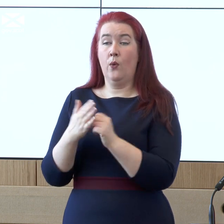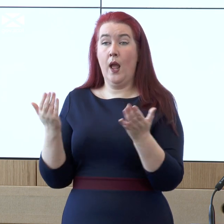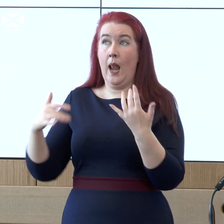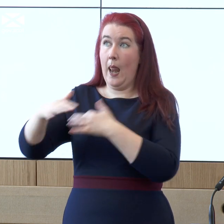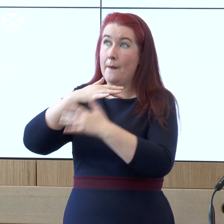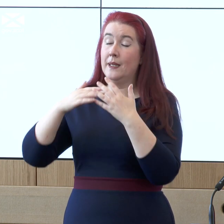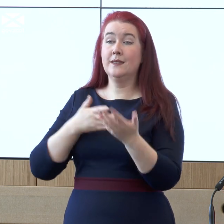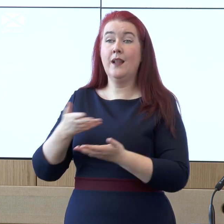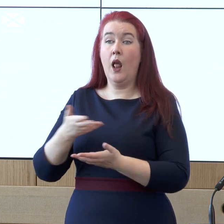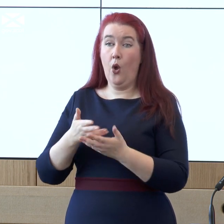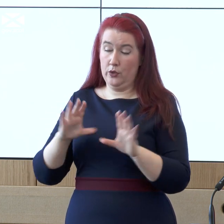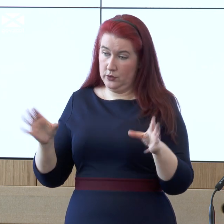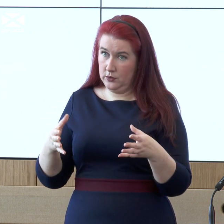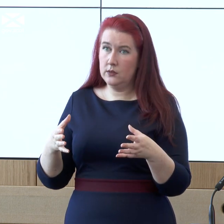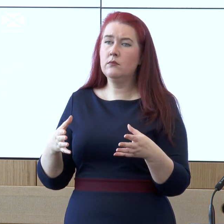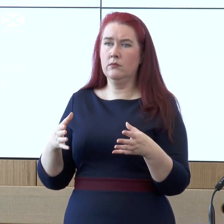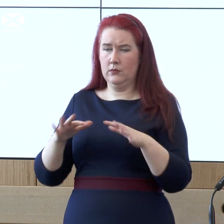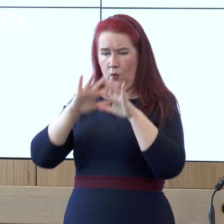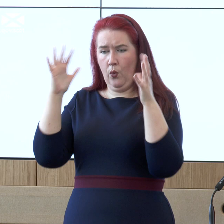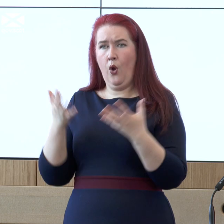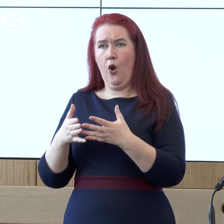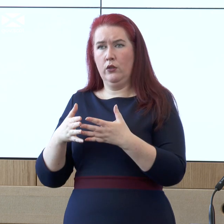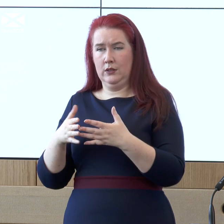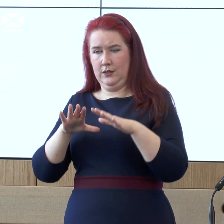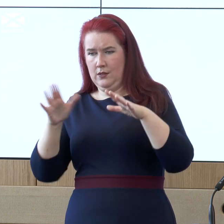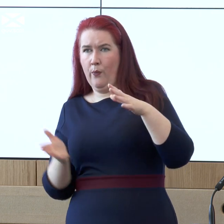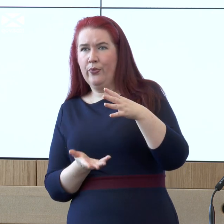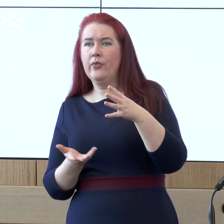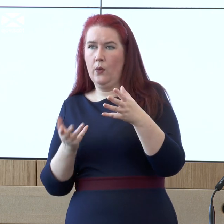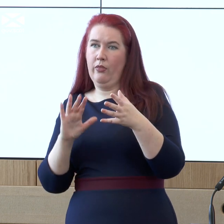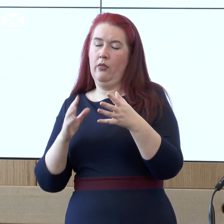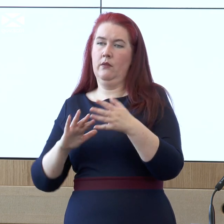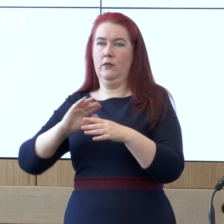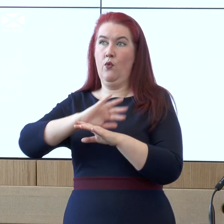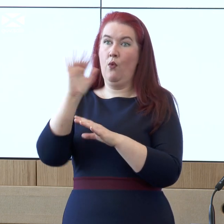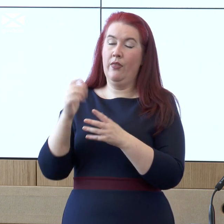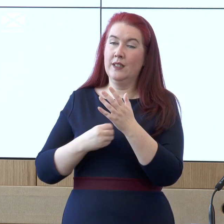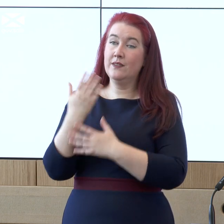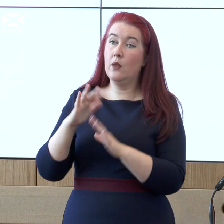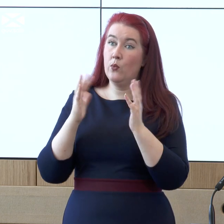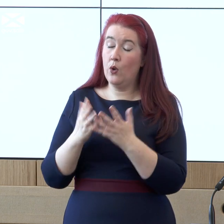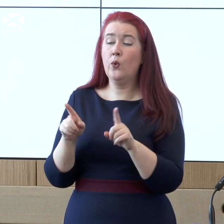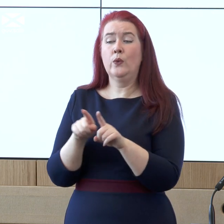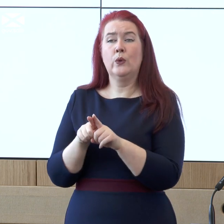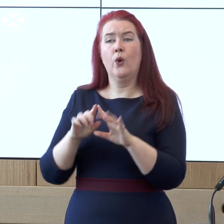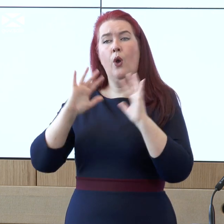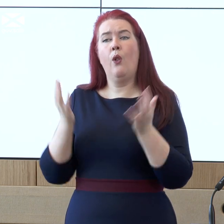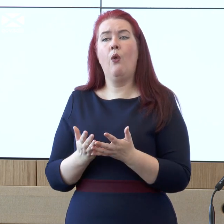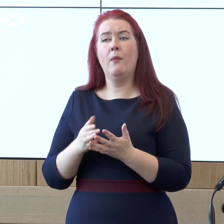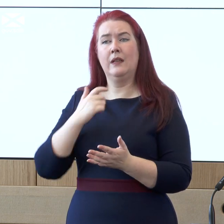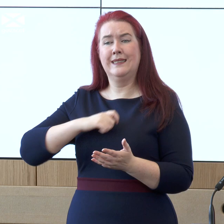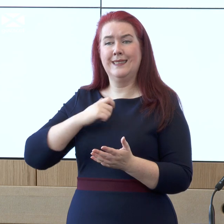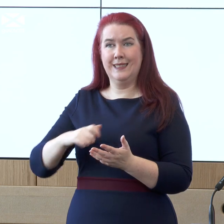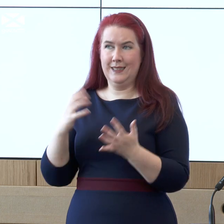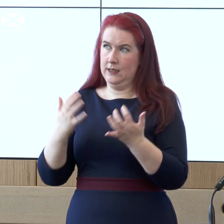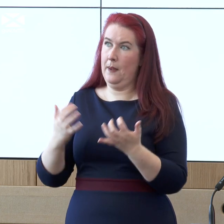facilitate discussion between the Global South and the developed world, and also the Global Citizens Assembly to give people from around the